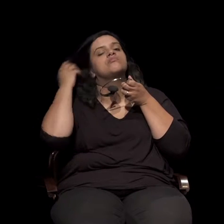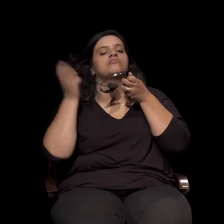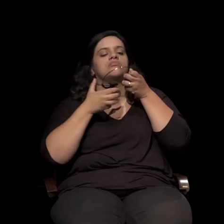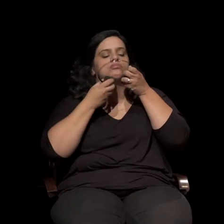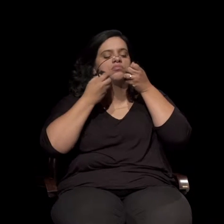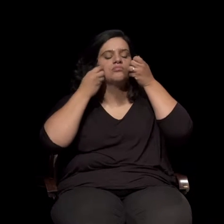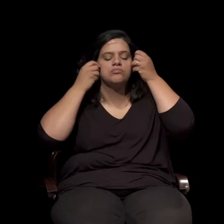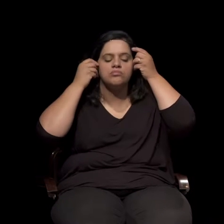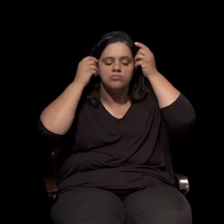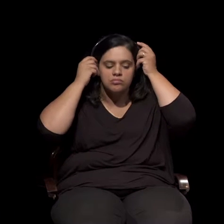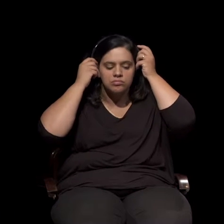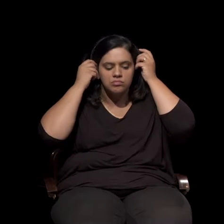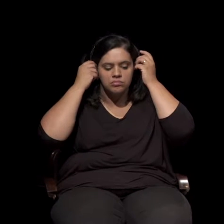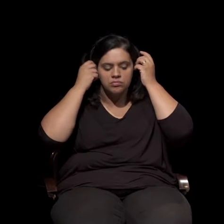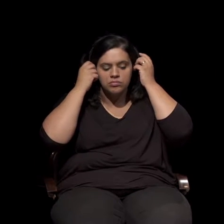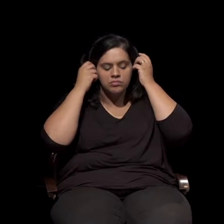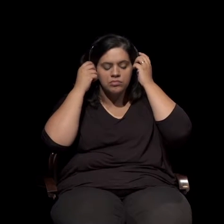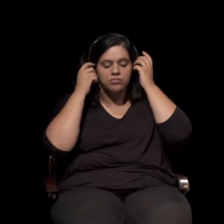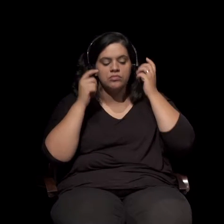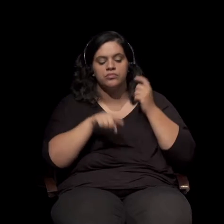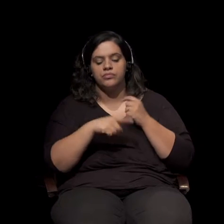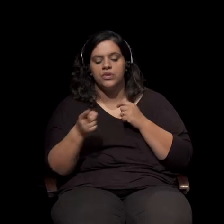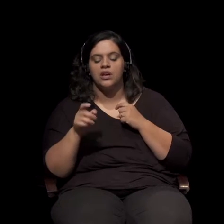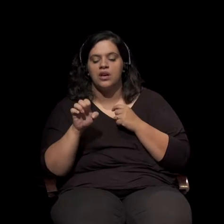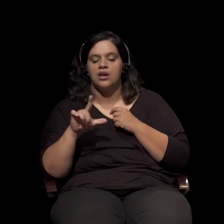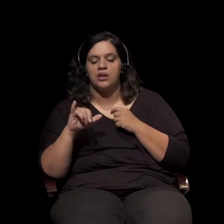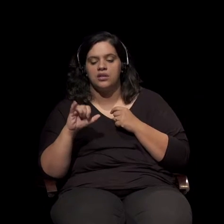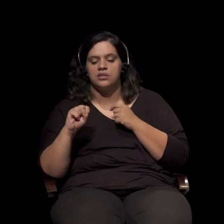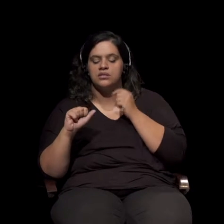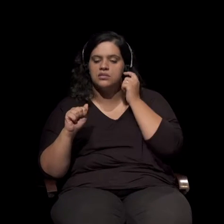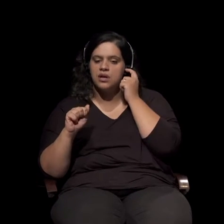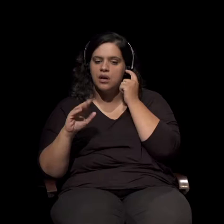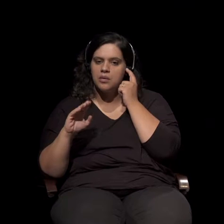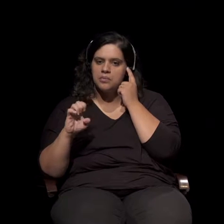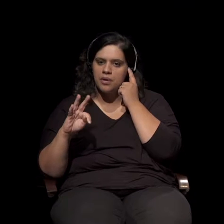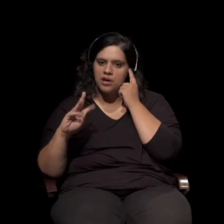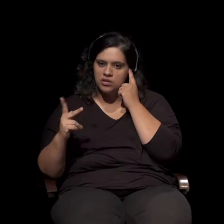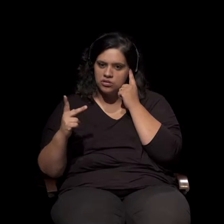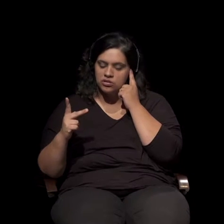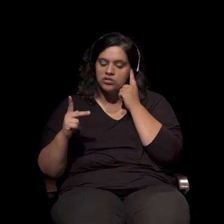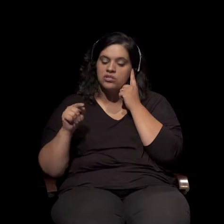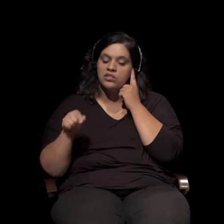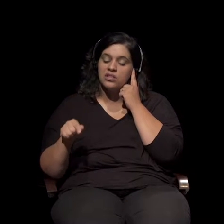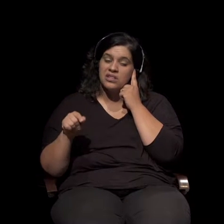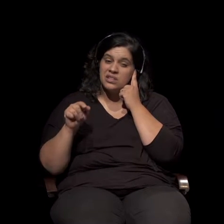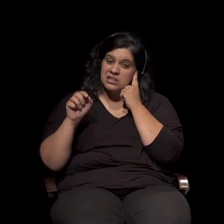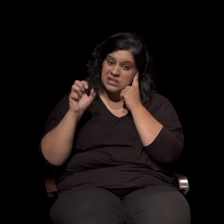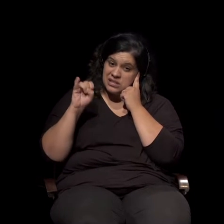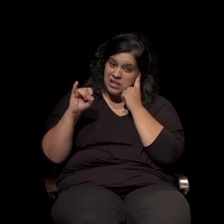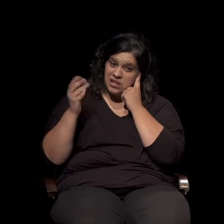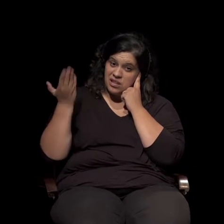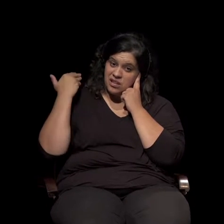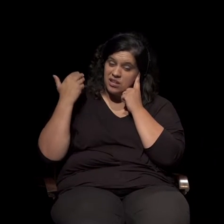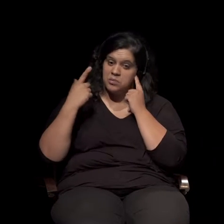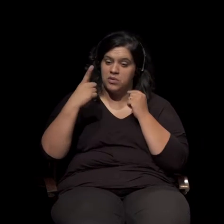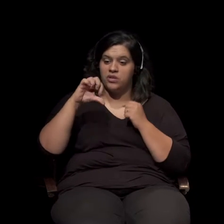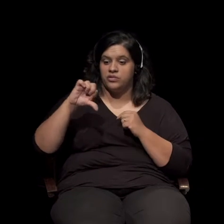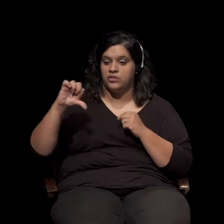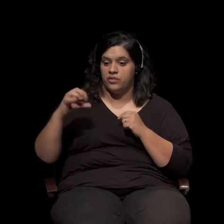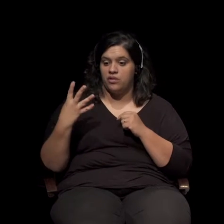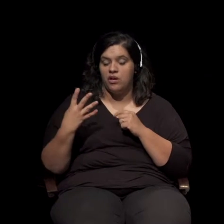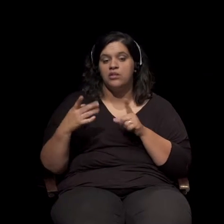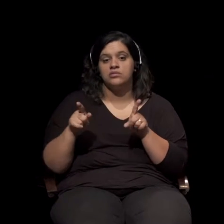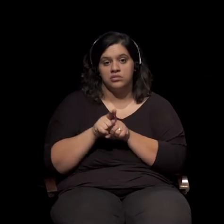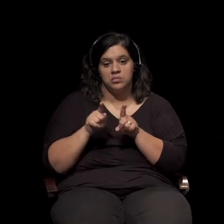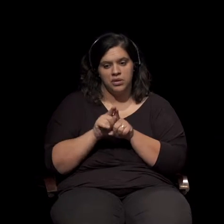Had Elizabeth Caen d'Anvers been a child in 1944, she might have also eaten